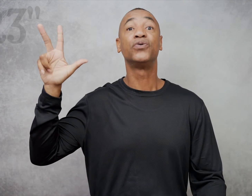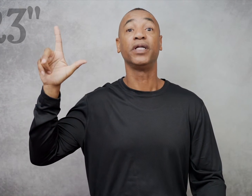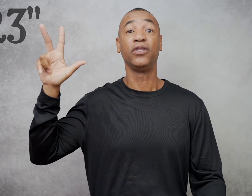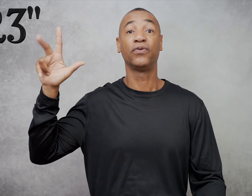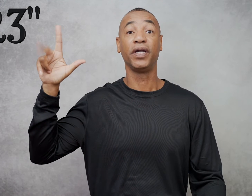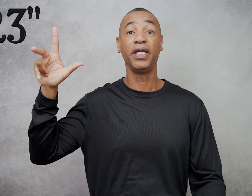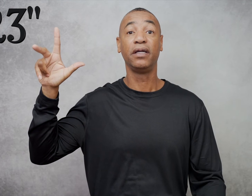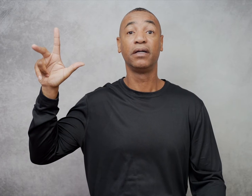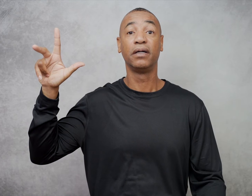23,